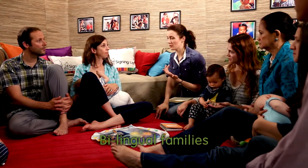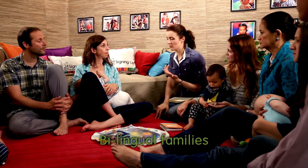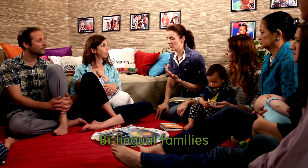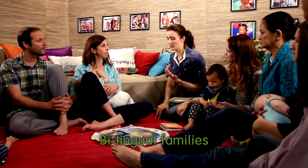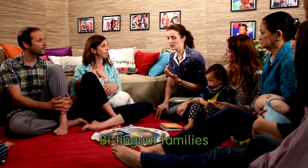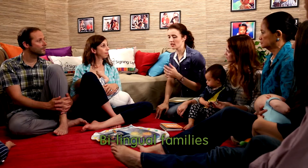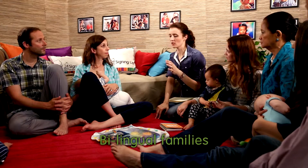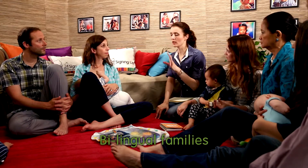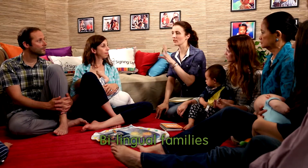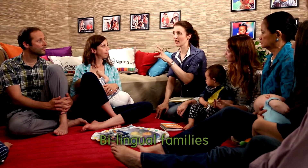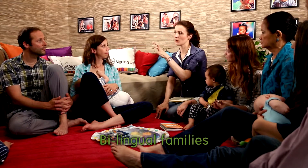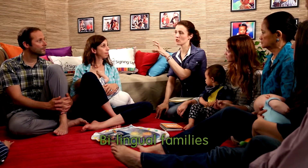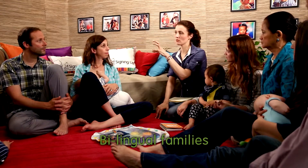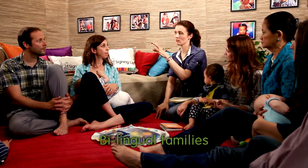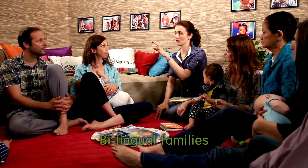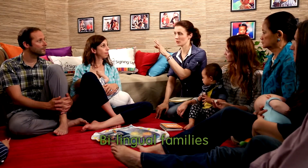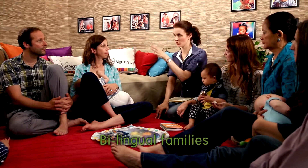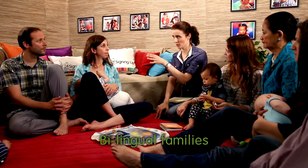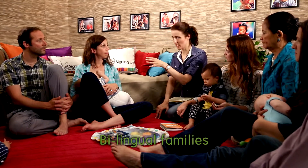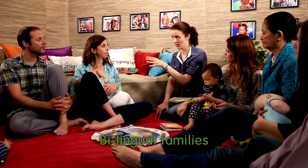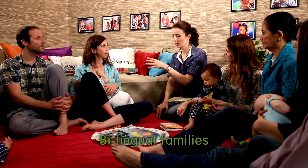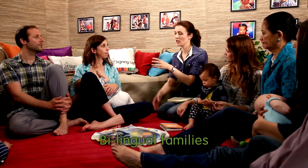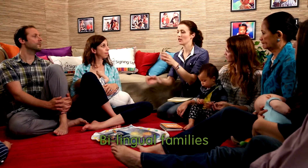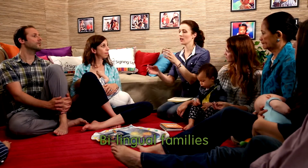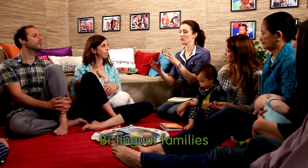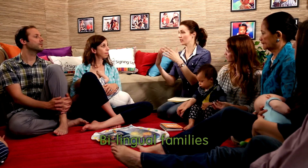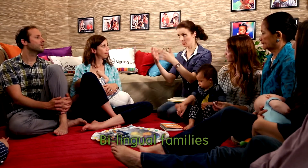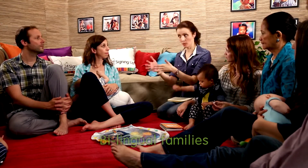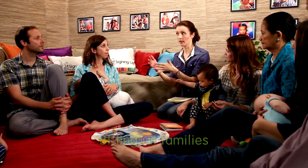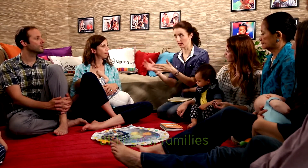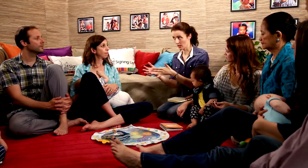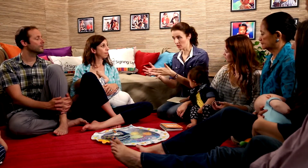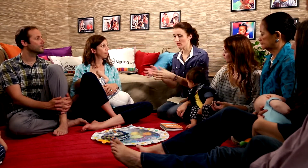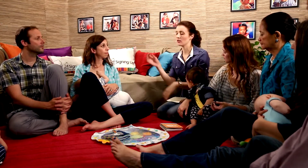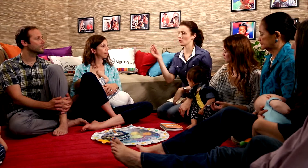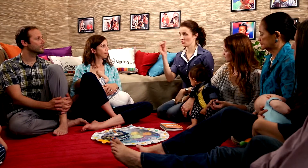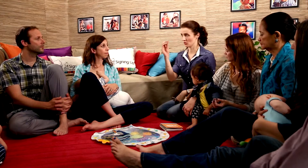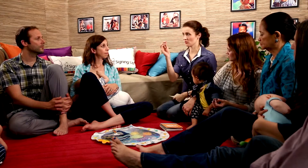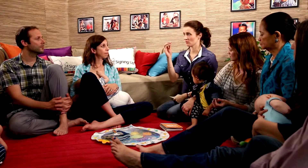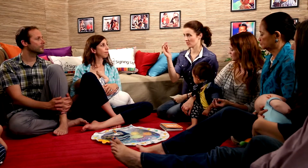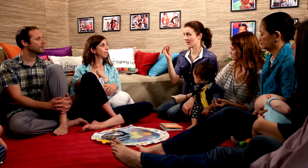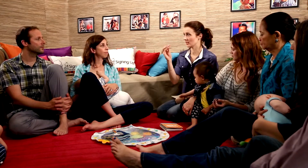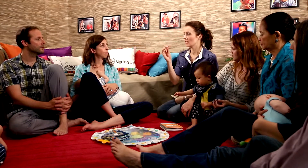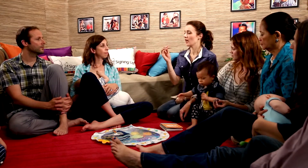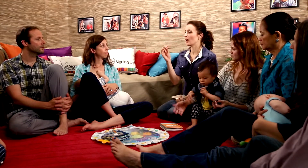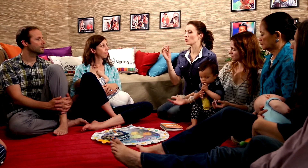multilingual families is whatever language the person's speaking, you're going to keep speaking that language, and you just use the sign. Just know